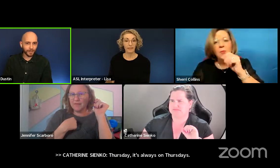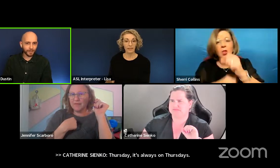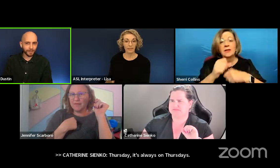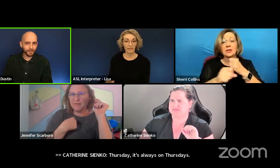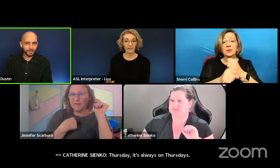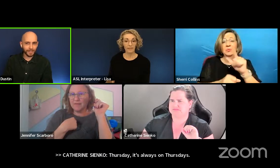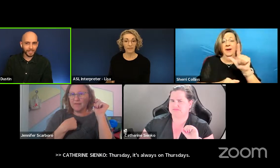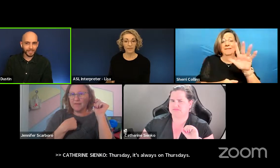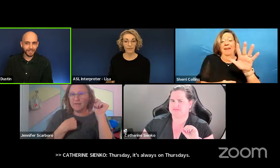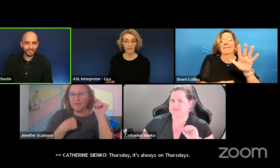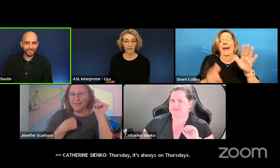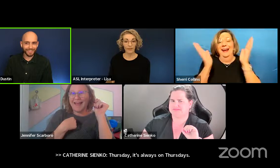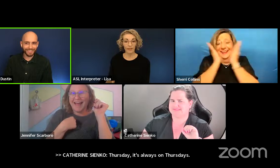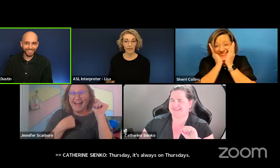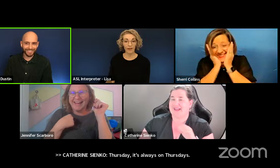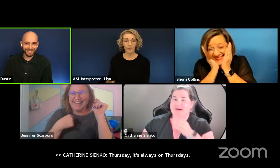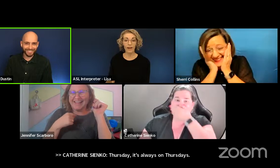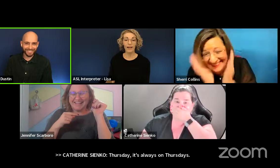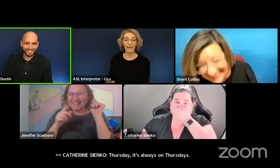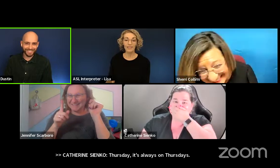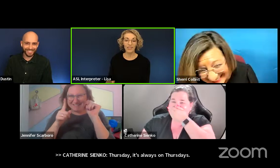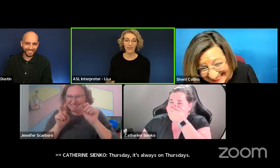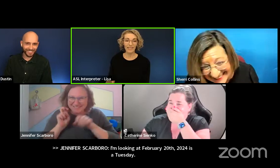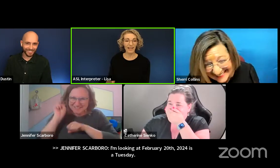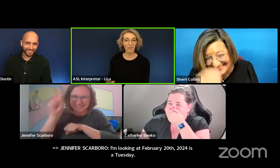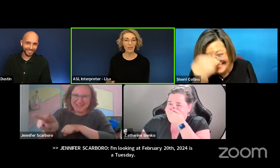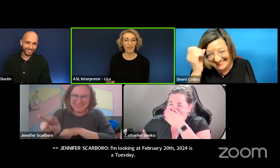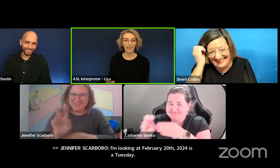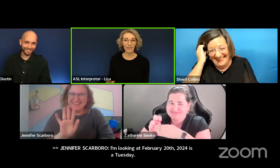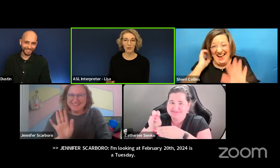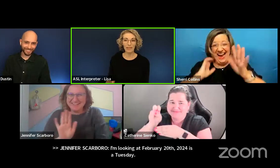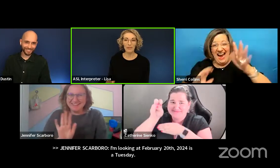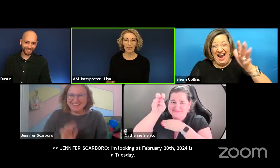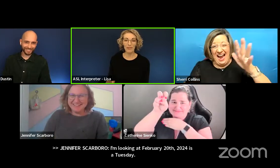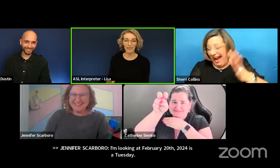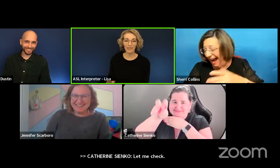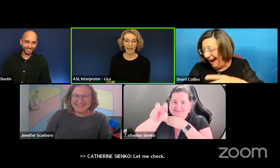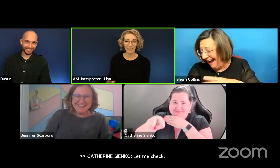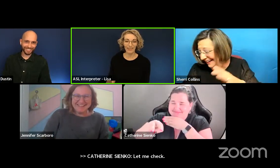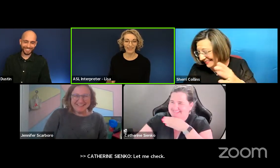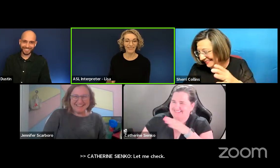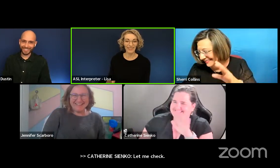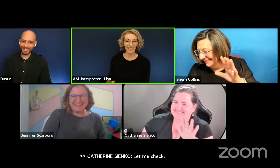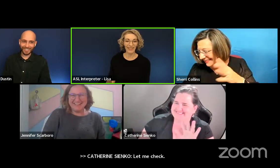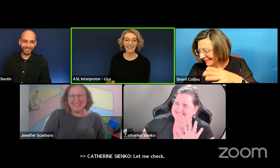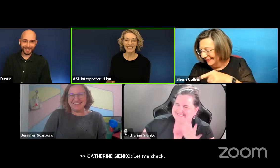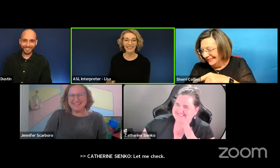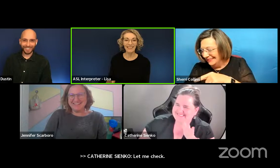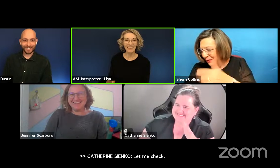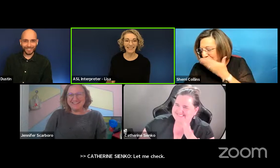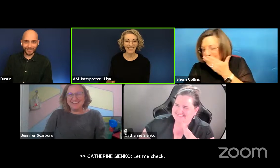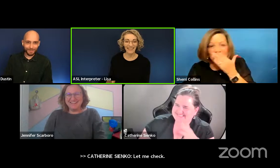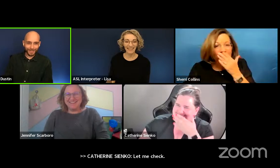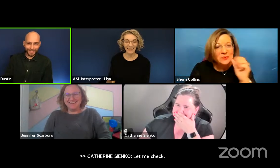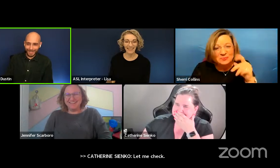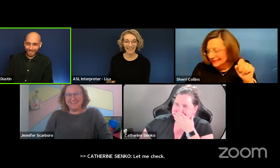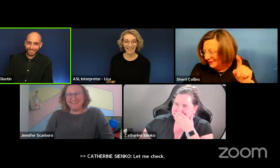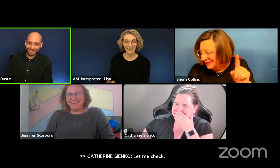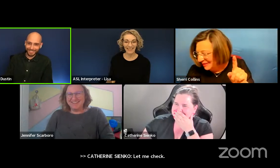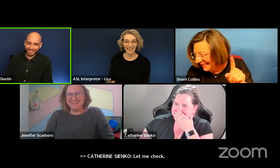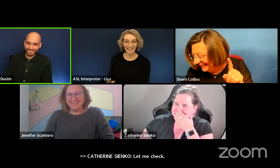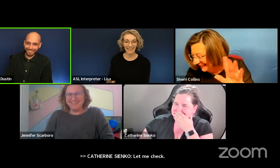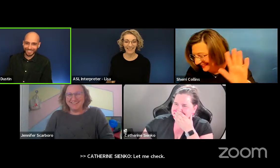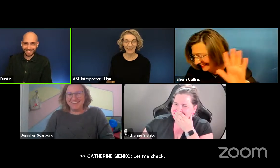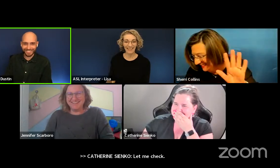Let me check. Oh, Sherry saying, I'm looking at the 2025 calendar. Sorry. Jumping the